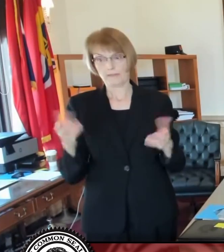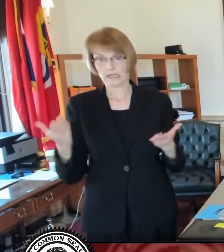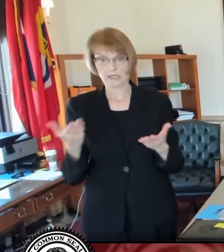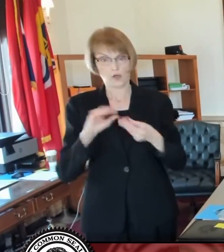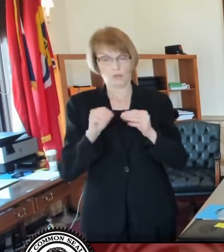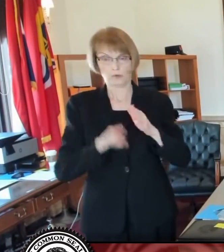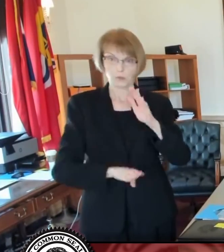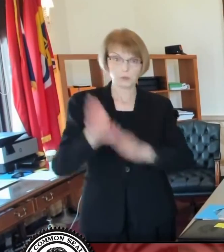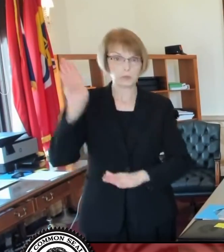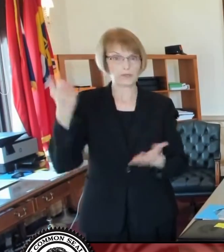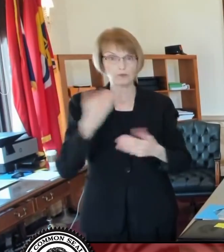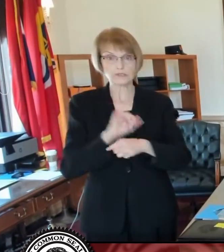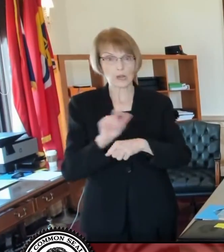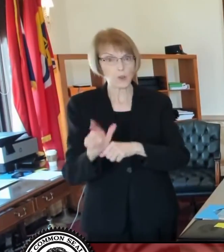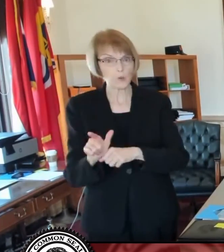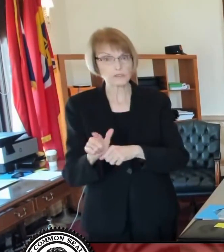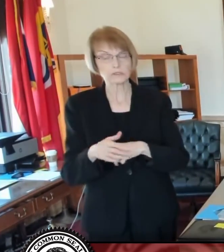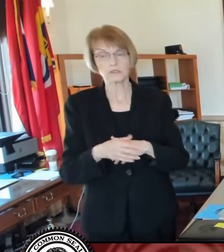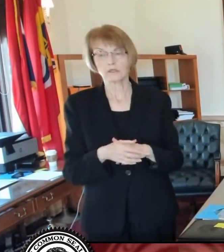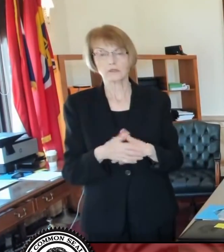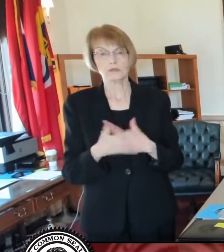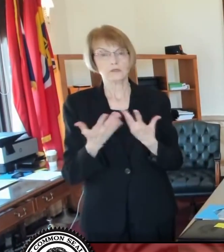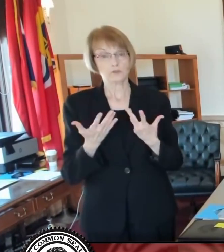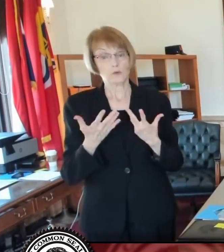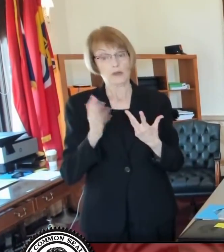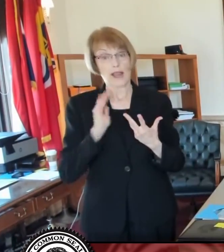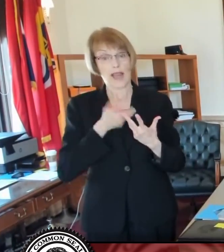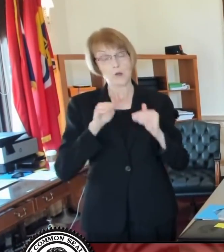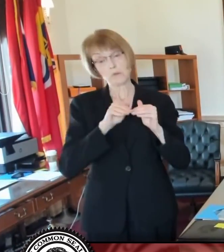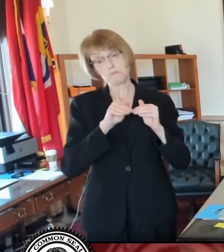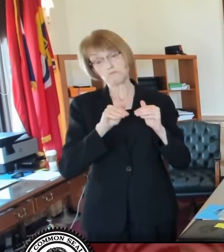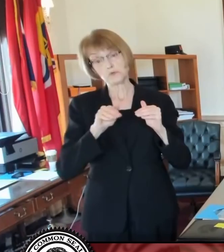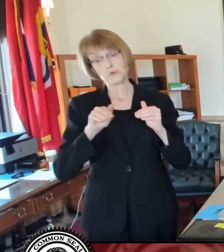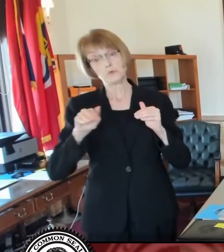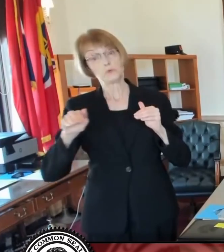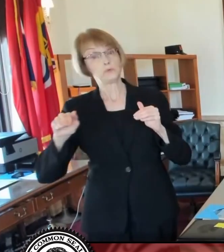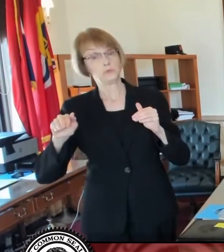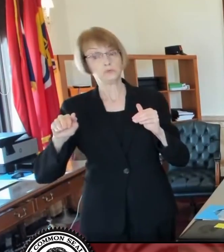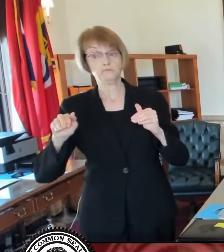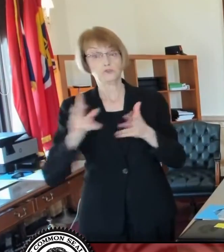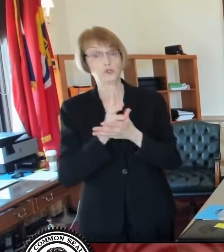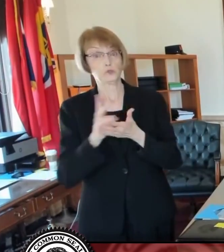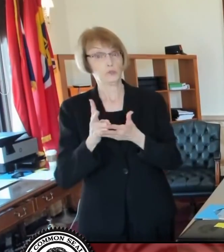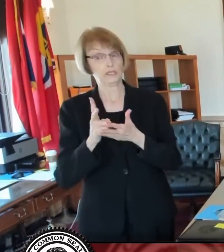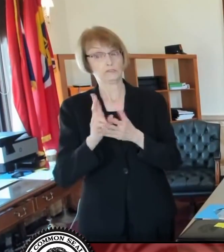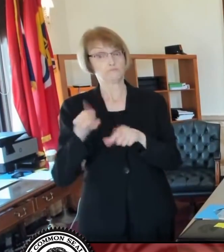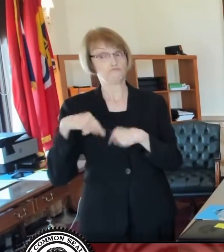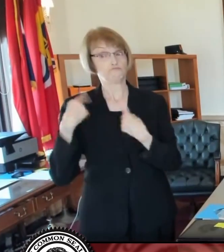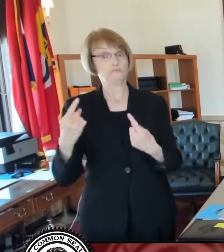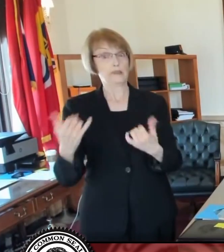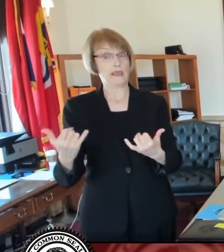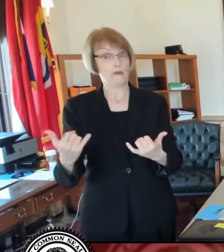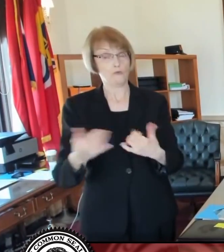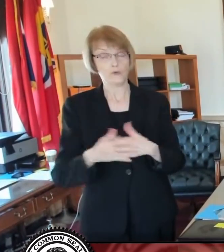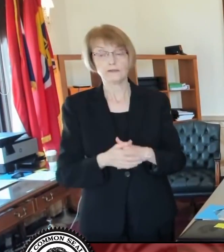St. Louis. We are at a plateau. We've been at that plateau for a couple of weeks, and